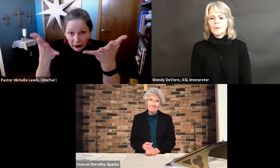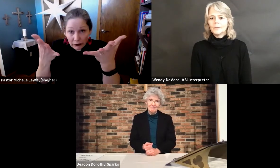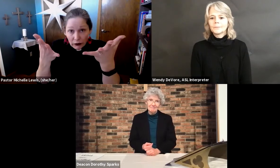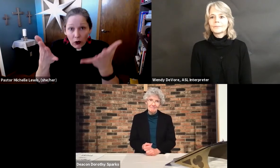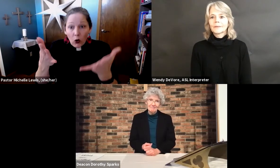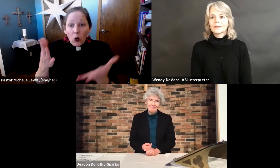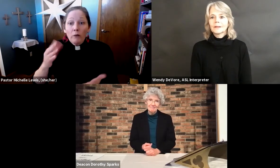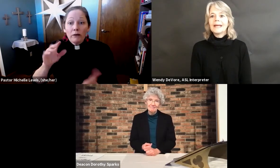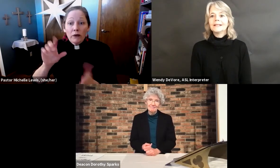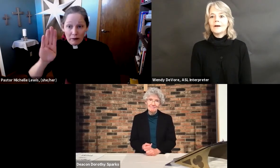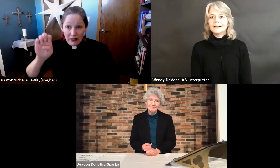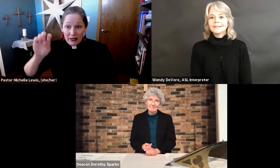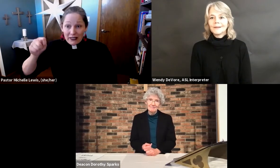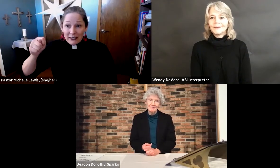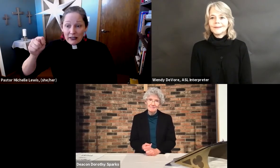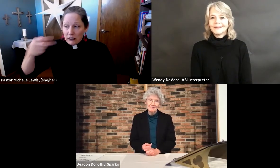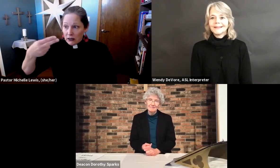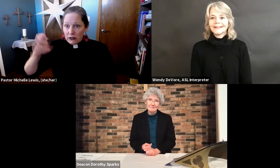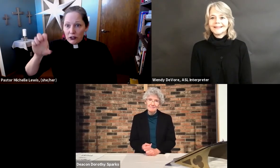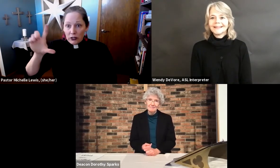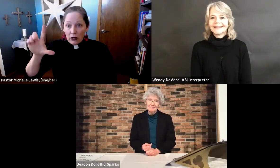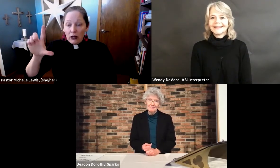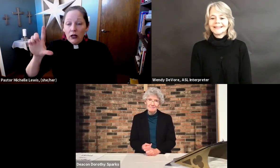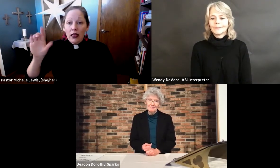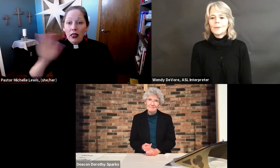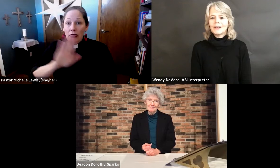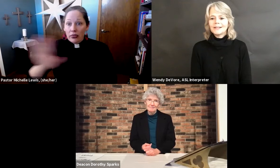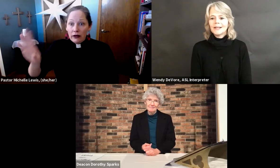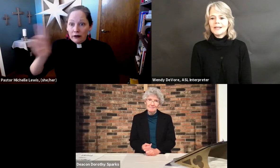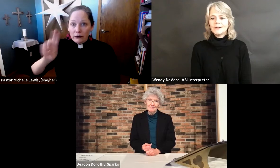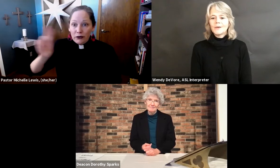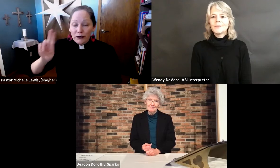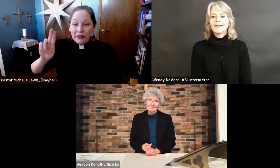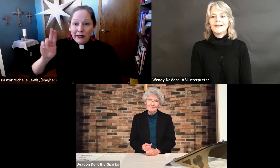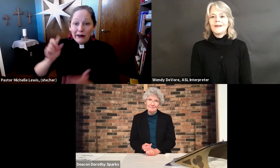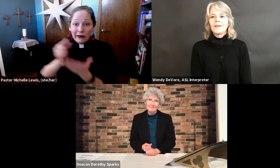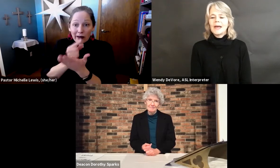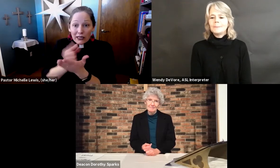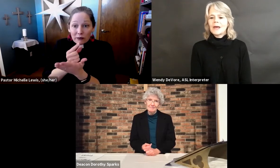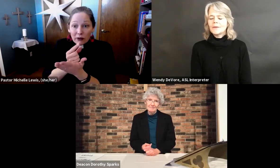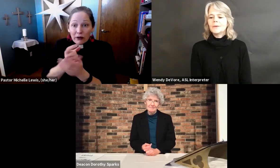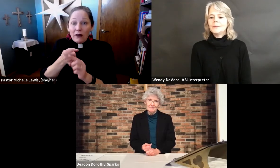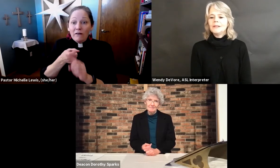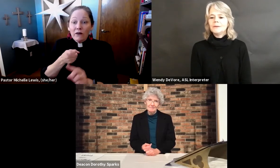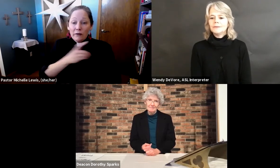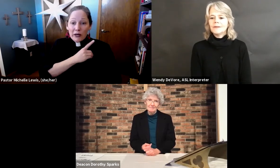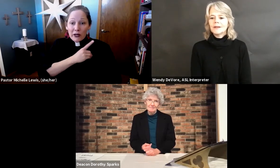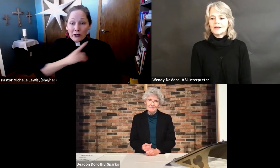Oh, and also, we wanted to let you know that Bethel will be using the